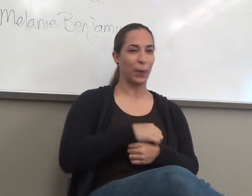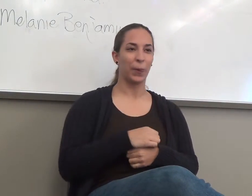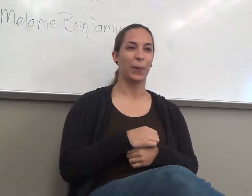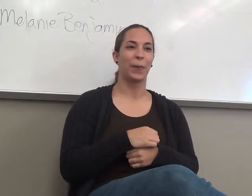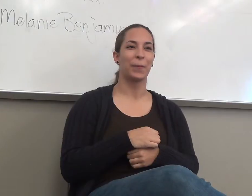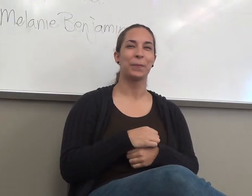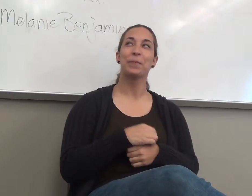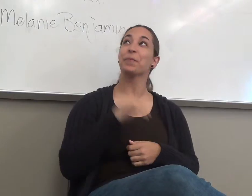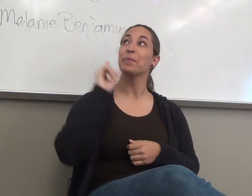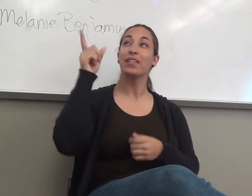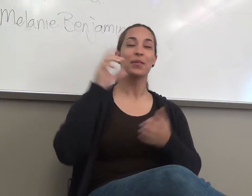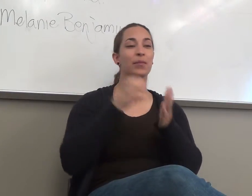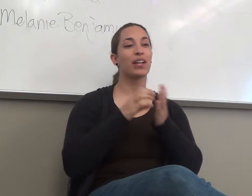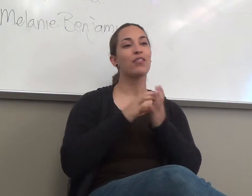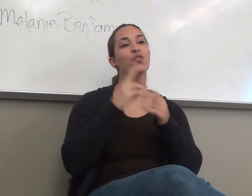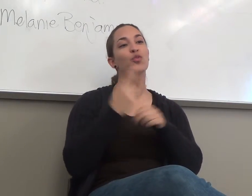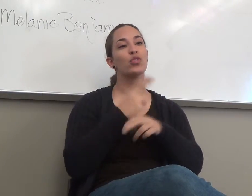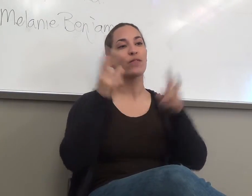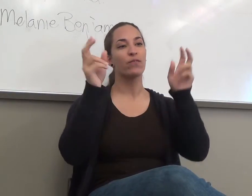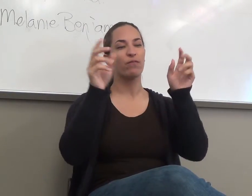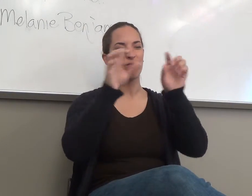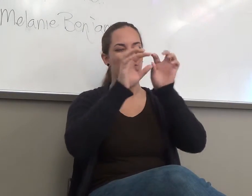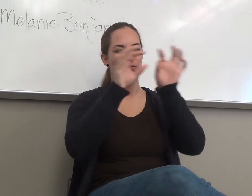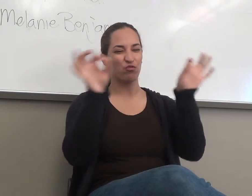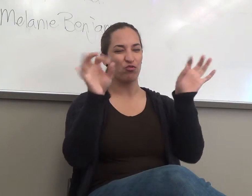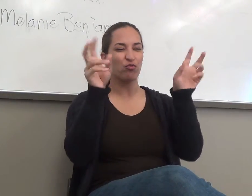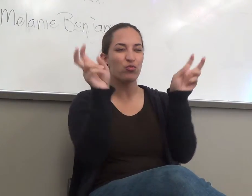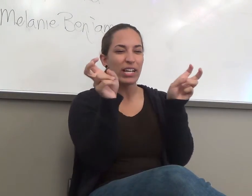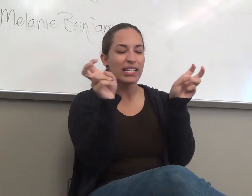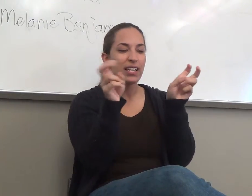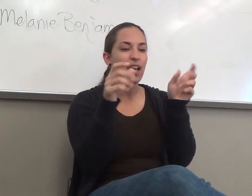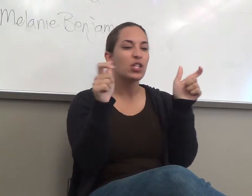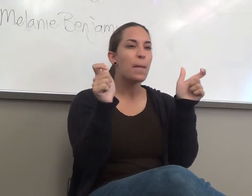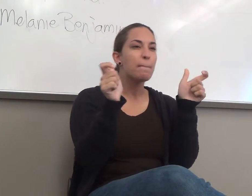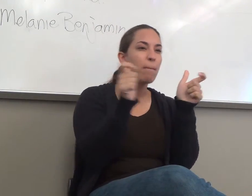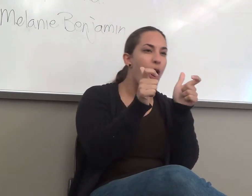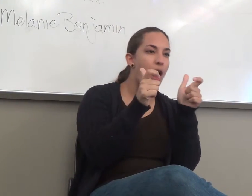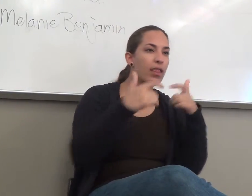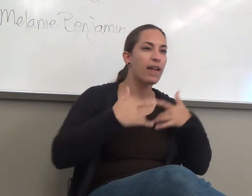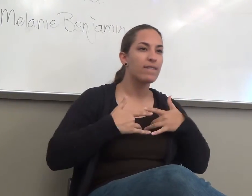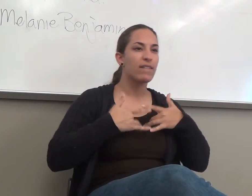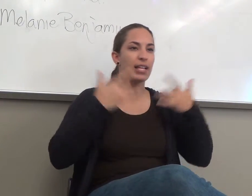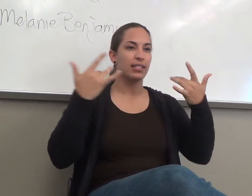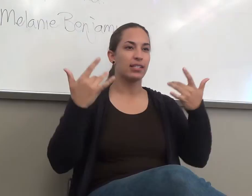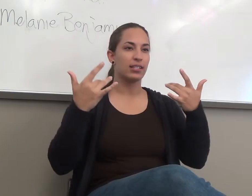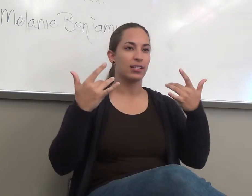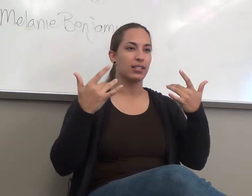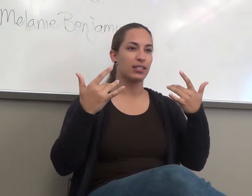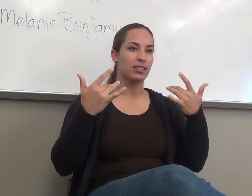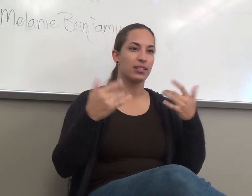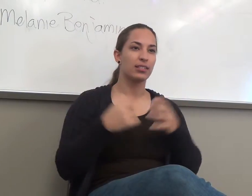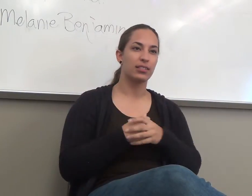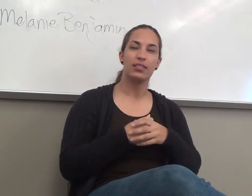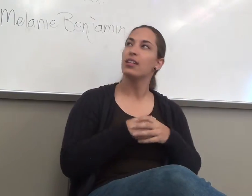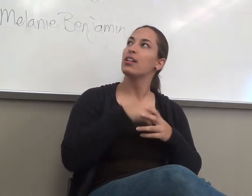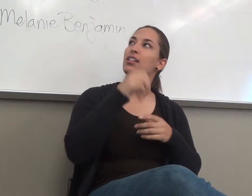it uses this phrase, small events. So your topic sentence